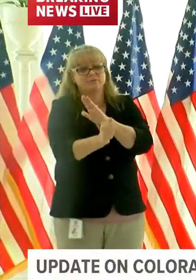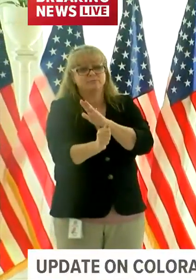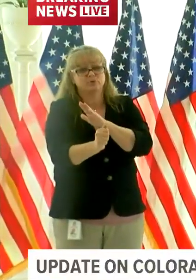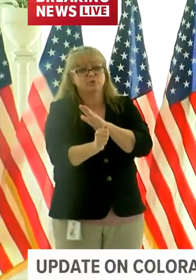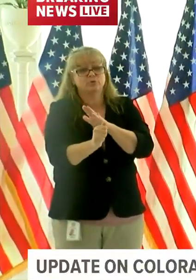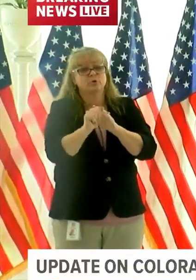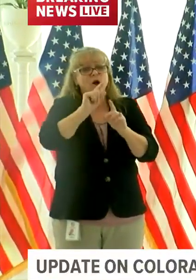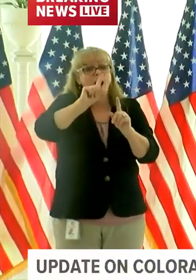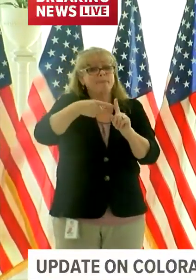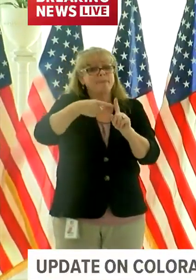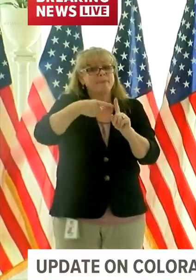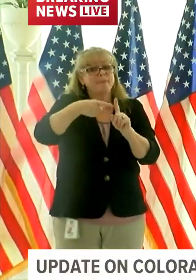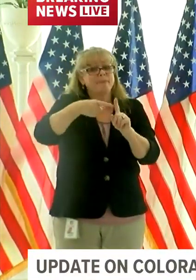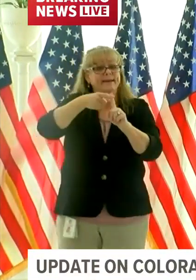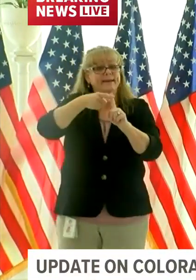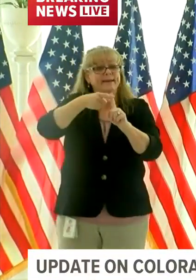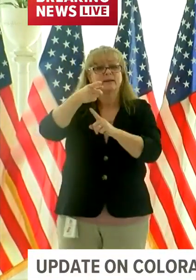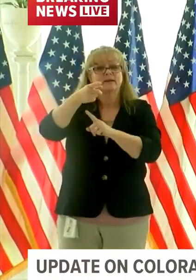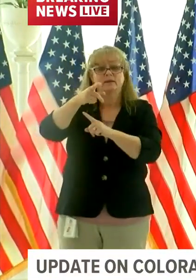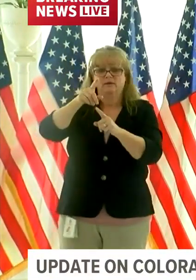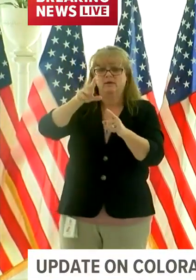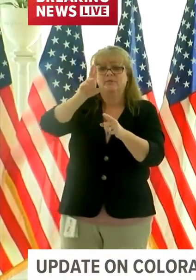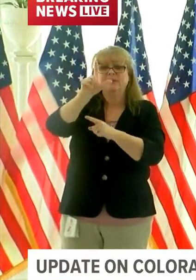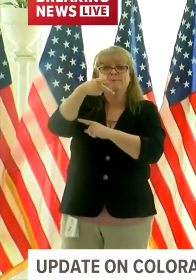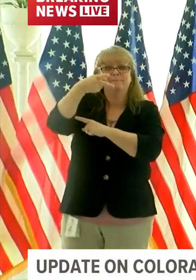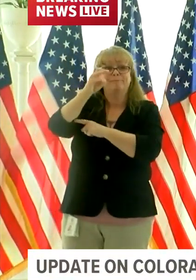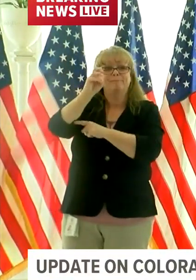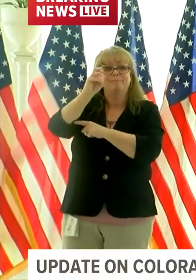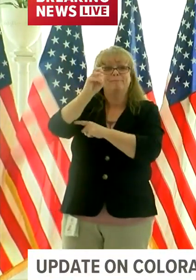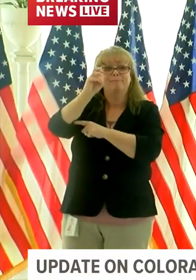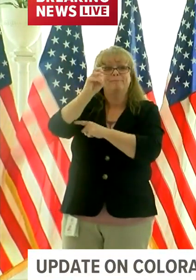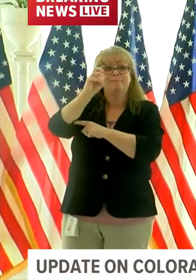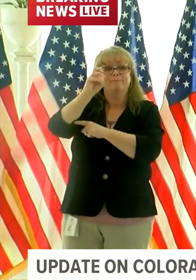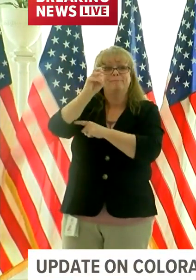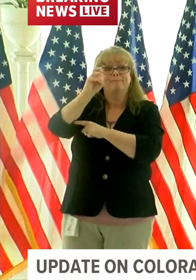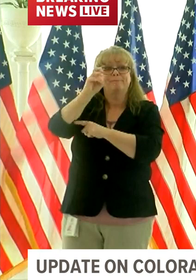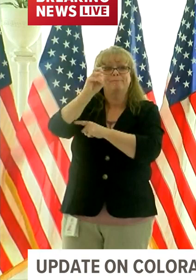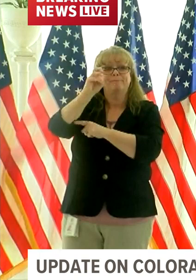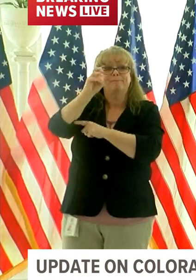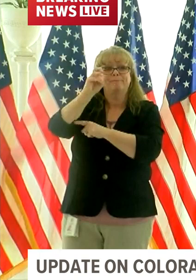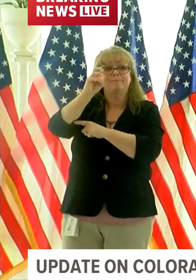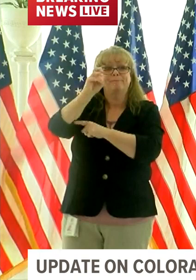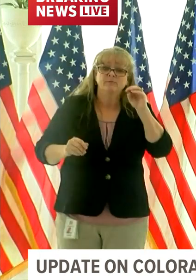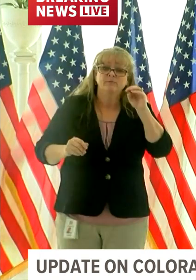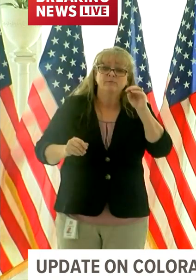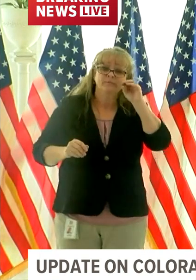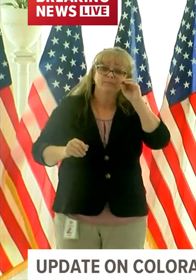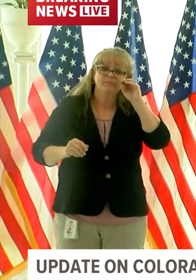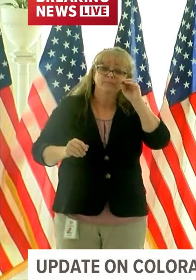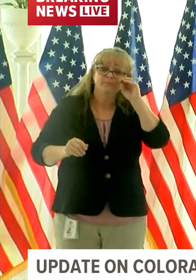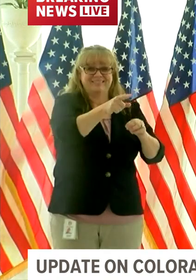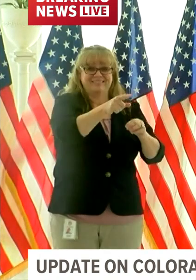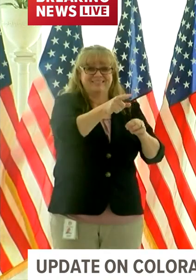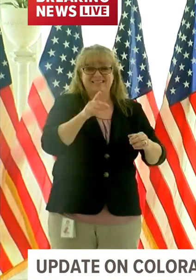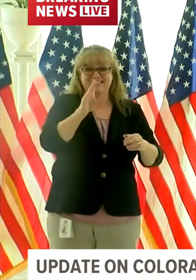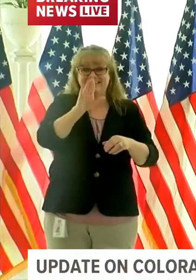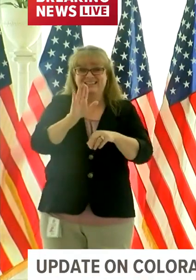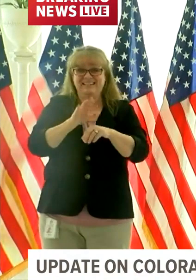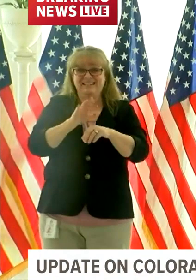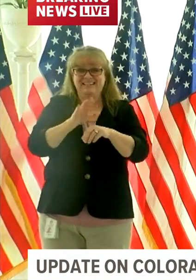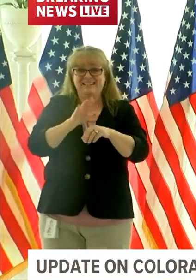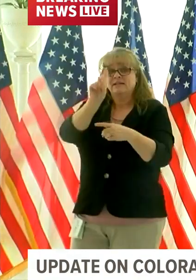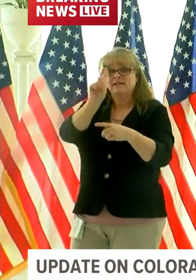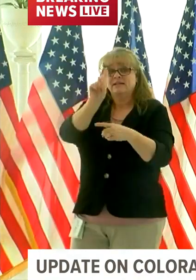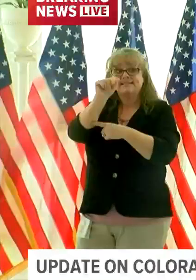perhaps? The next week of data is going to be absolutely critical to see the trajectory, because what we're seeing now